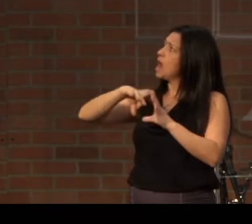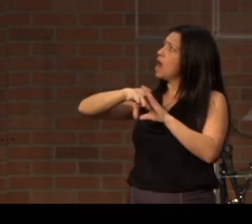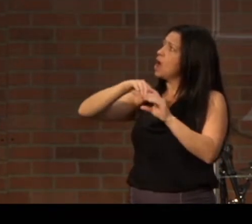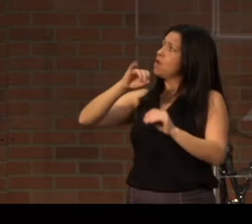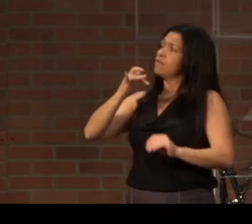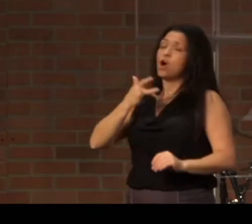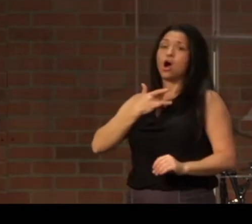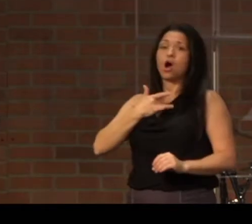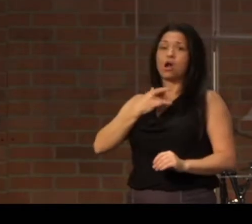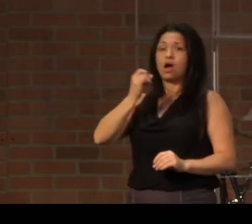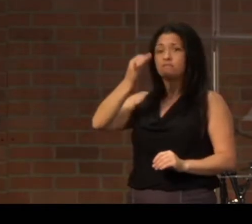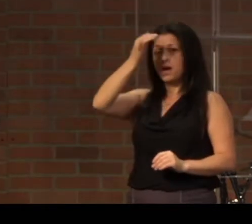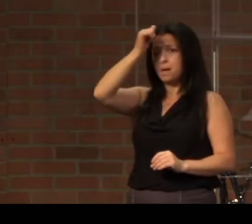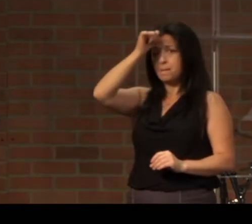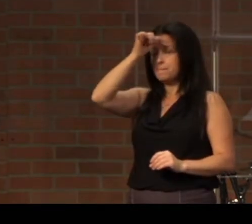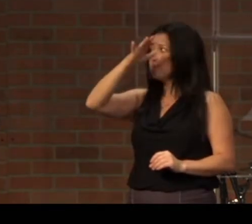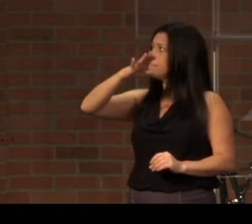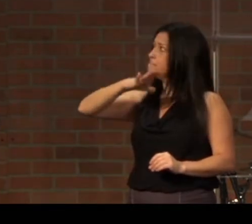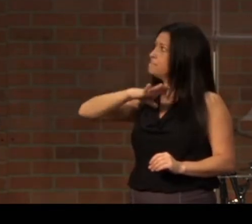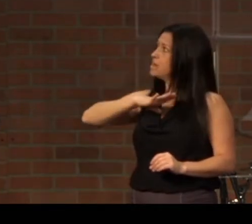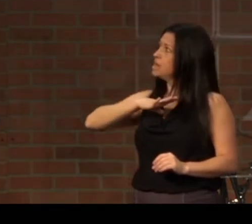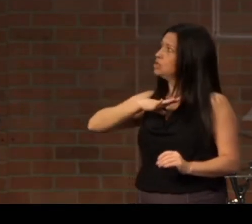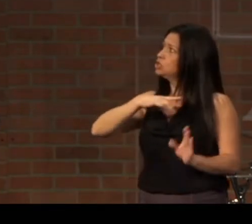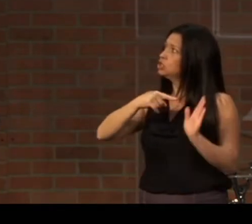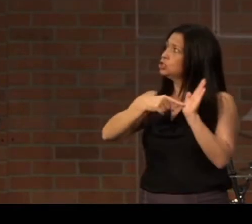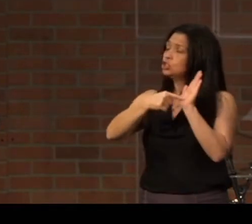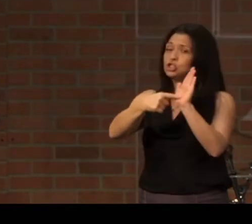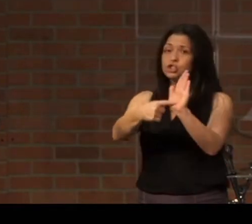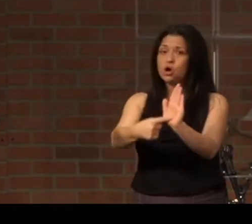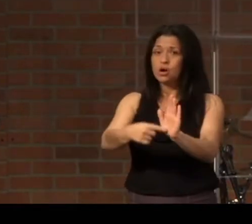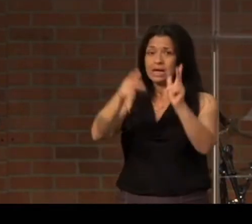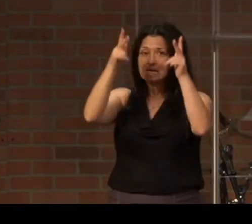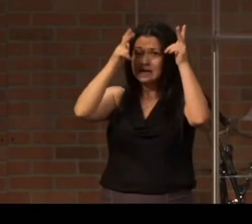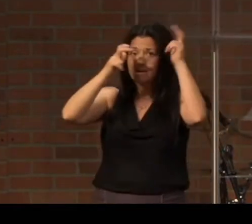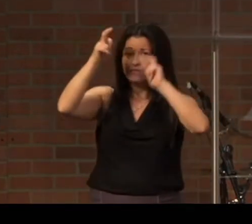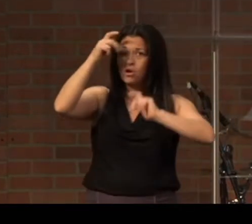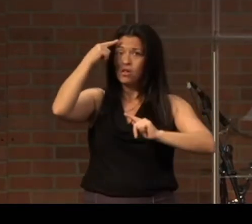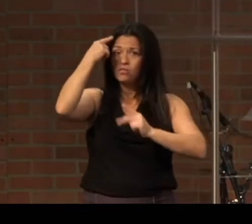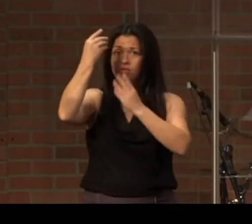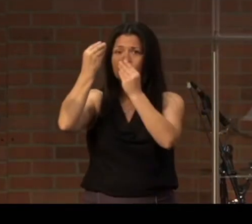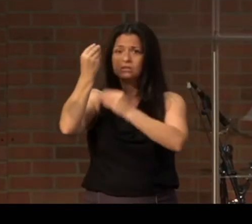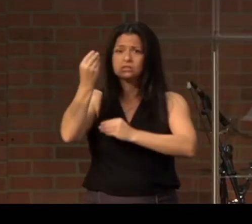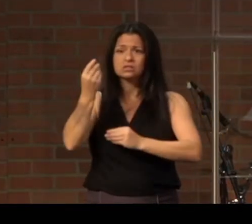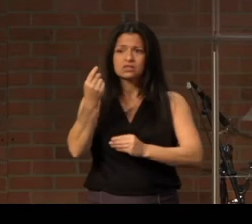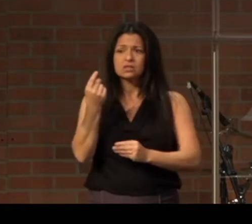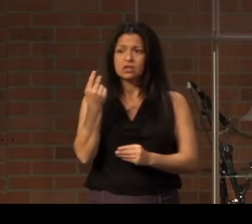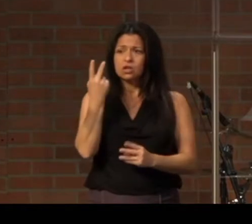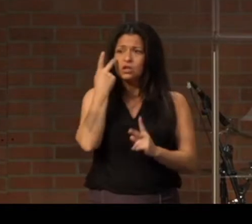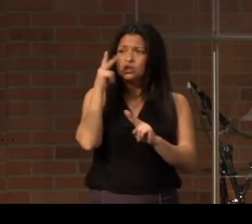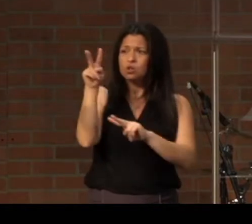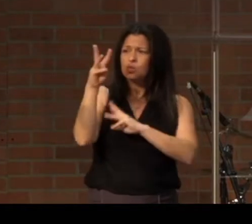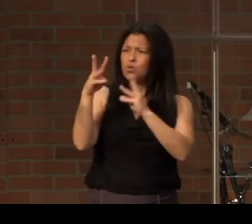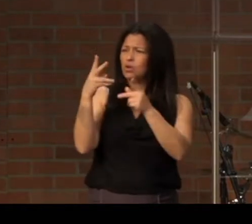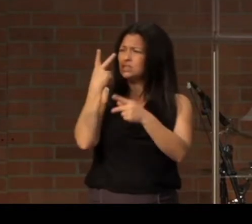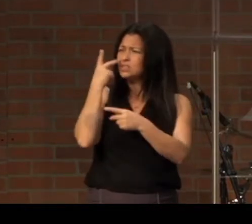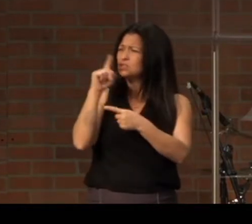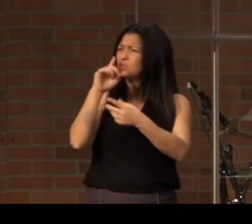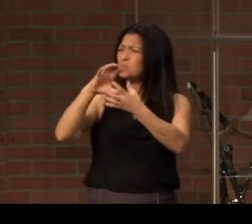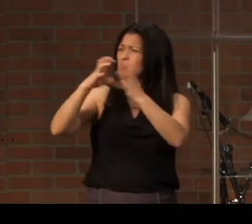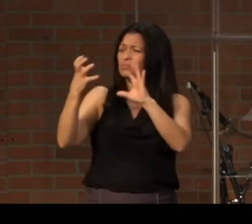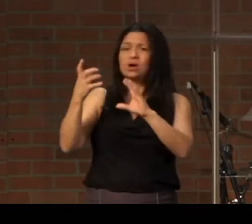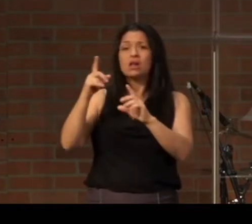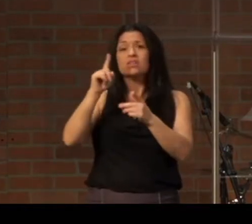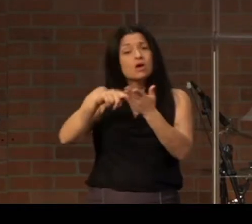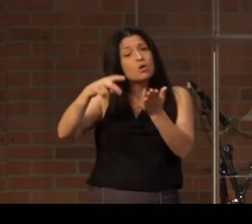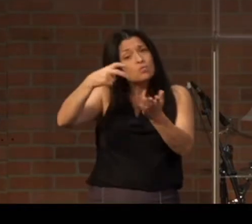thoughts. I mean, you ever look around the world and wonder why it's so broken? The problem is inside of us. It's inside all of us. For from